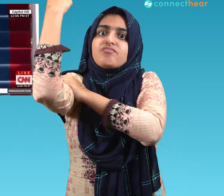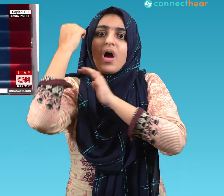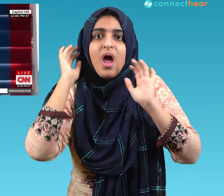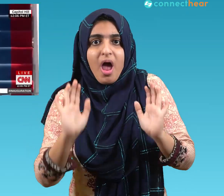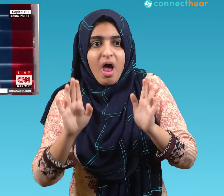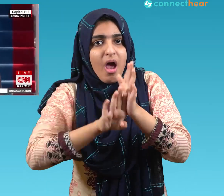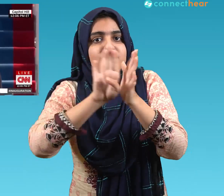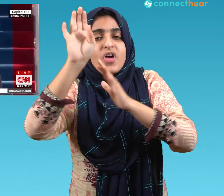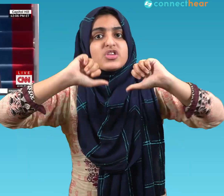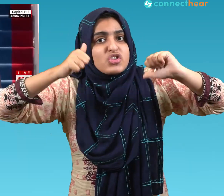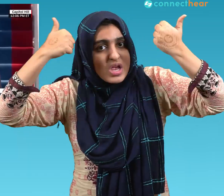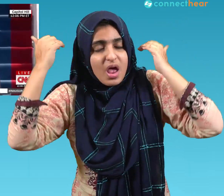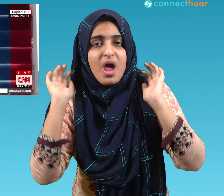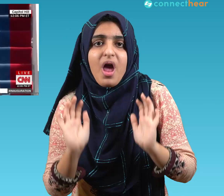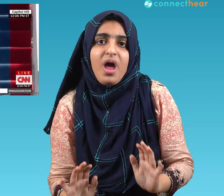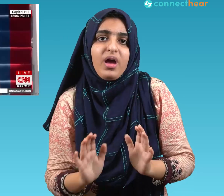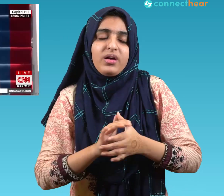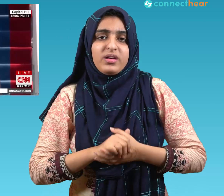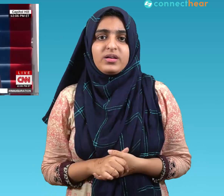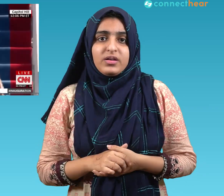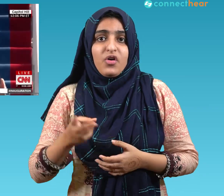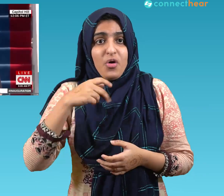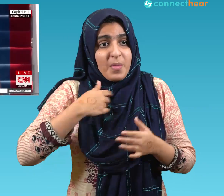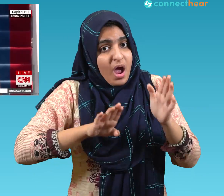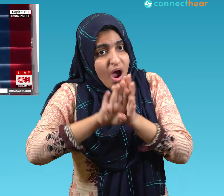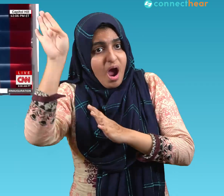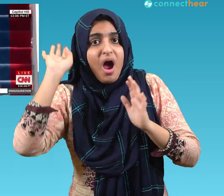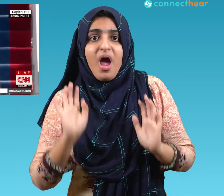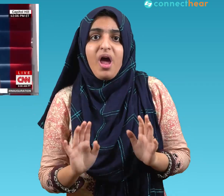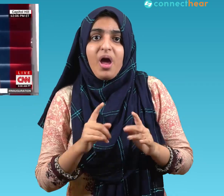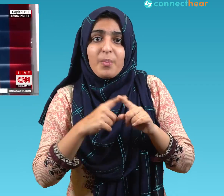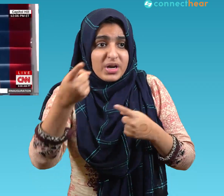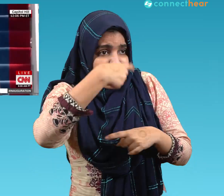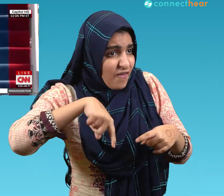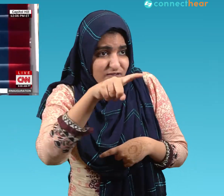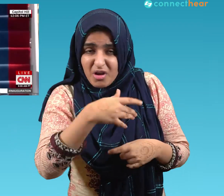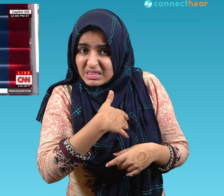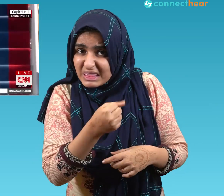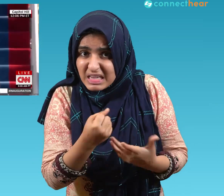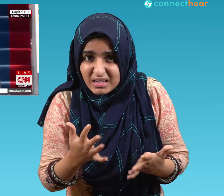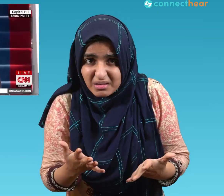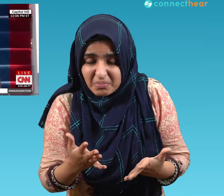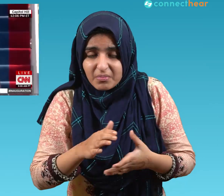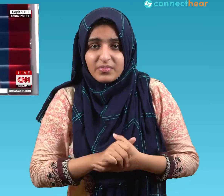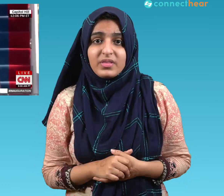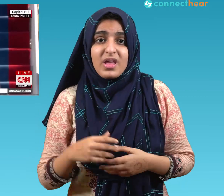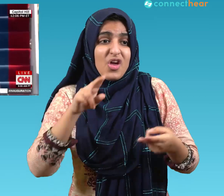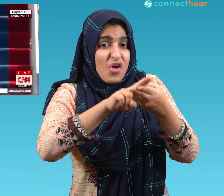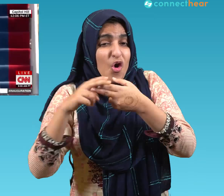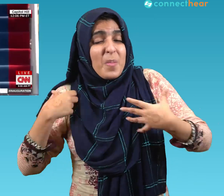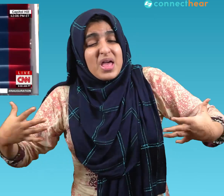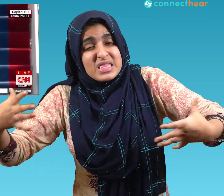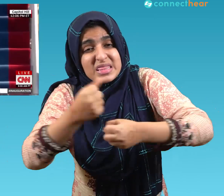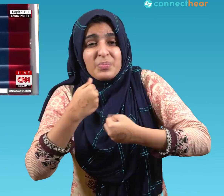prosperous, more ready for the future. And we can still disagree. My fellow Americans, in the